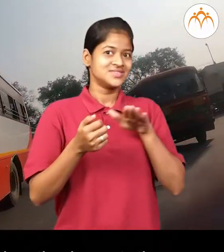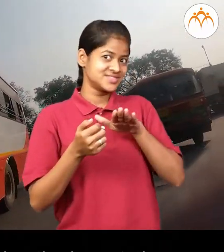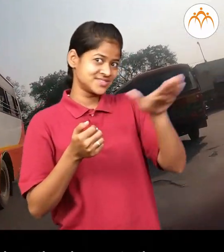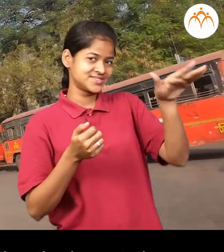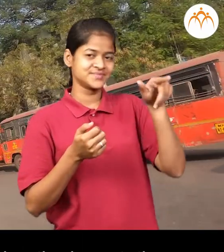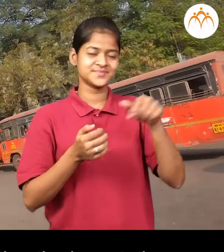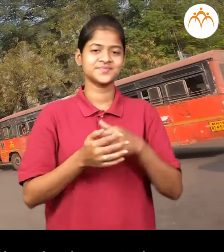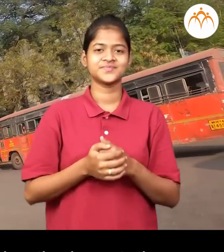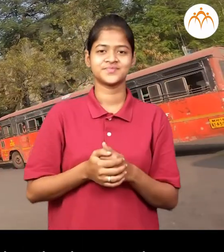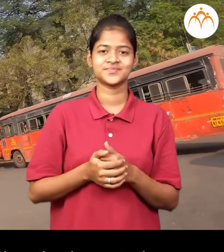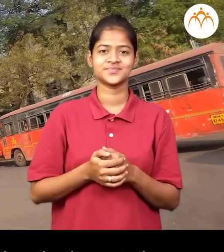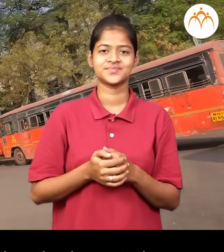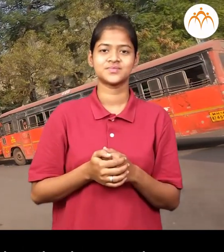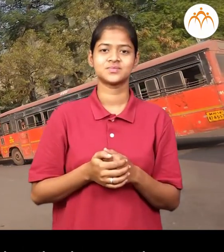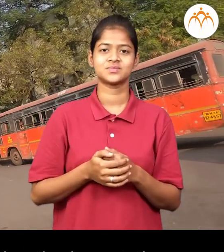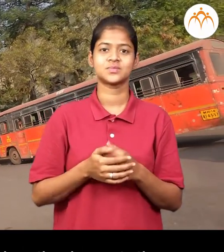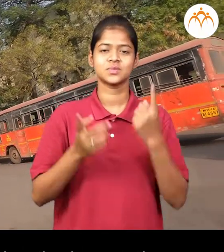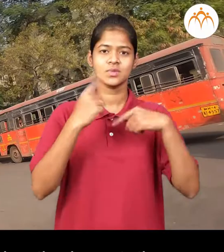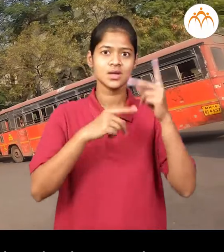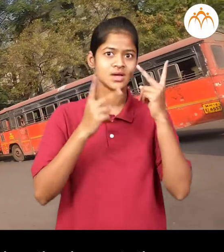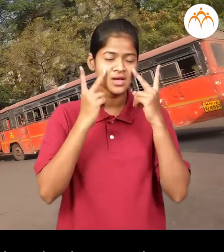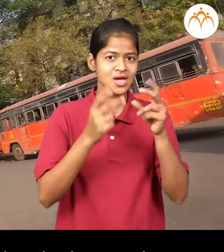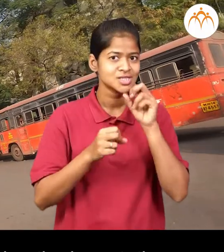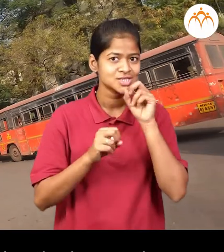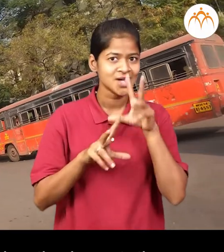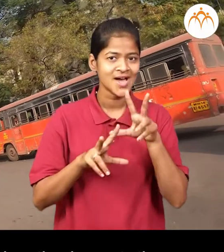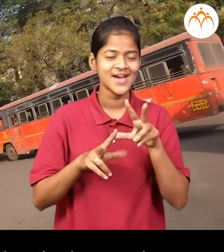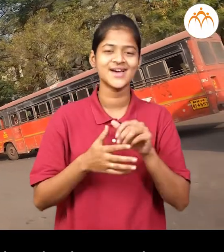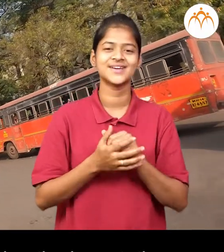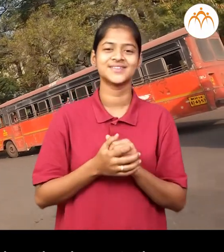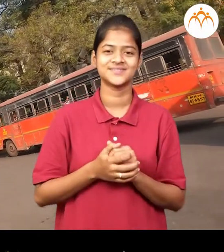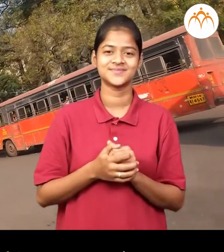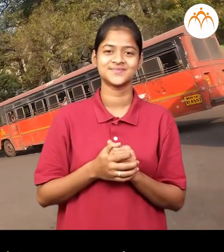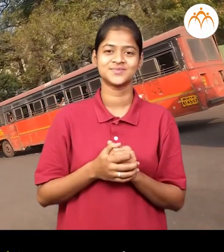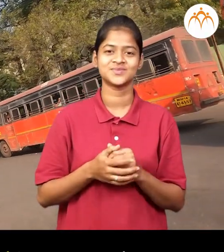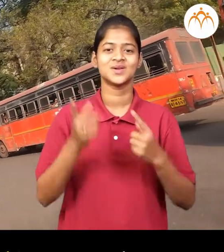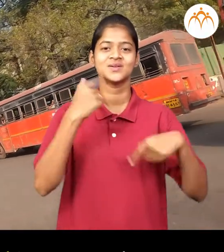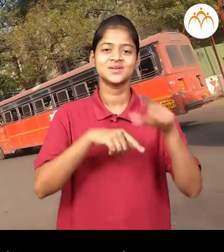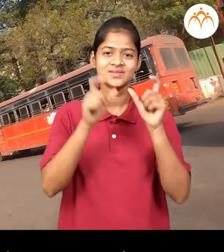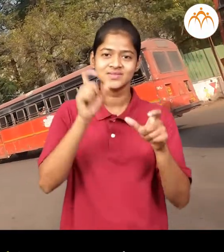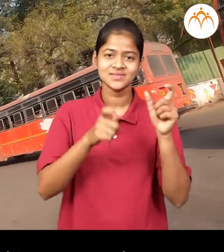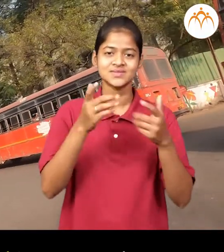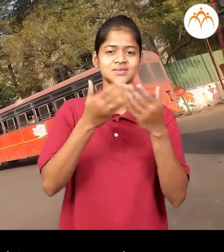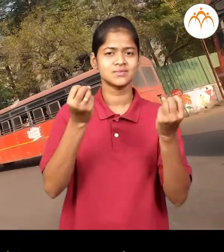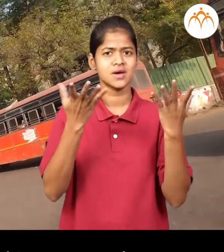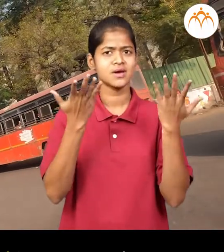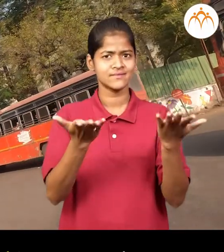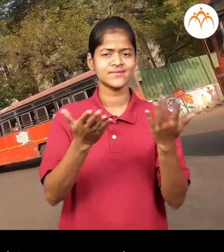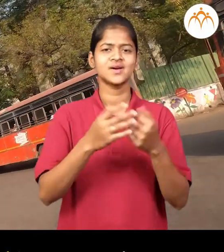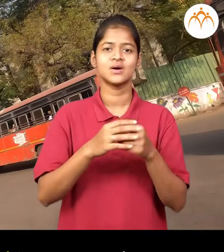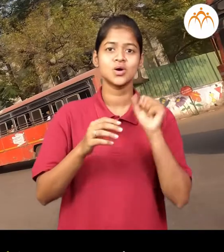and some buses were leaving the bus station. Sumed was quite